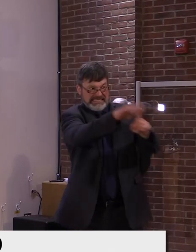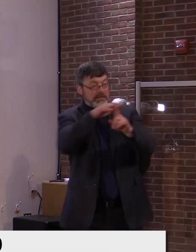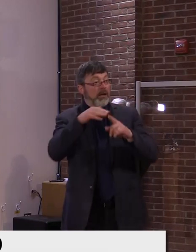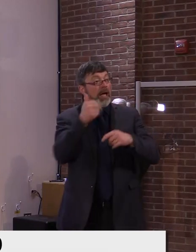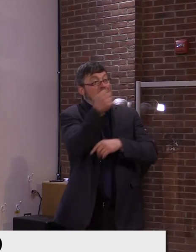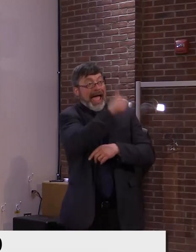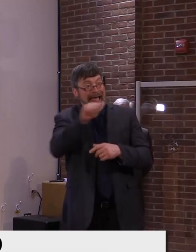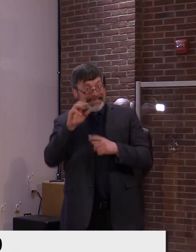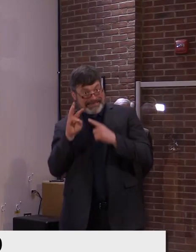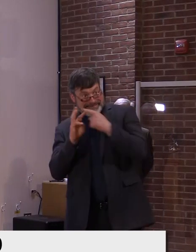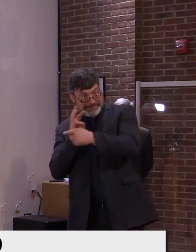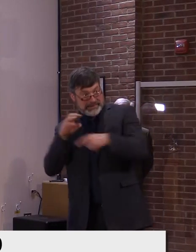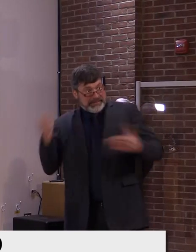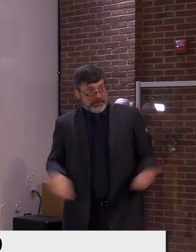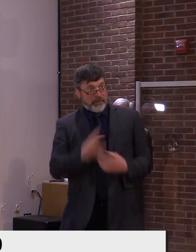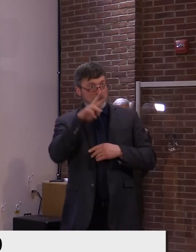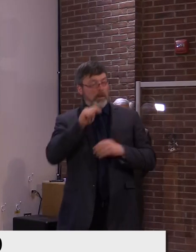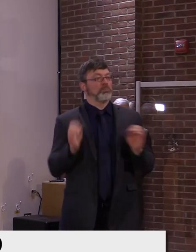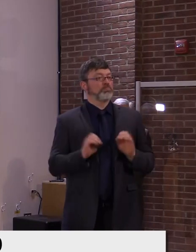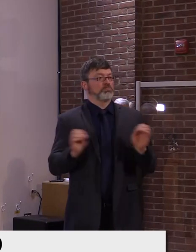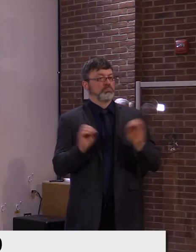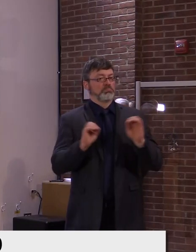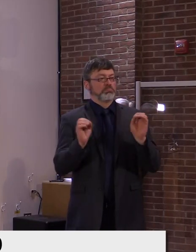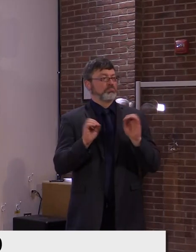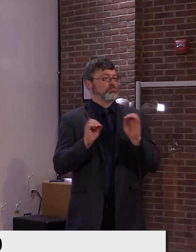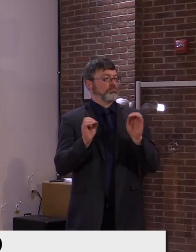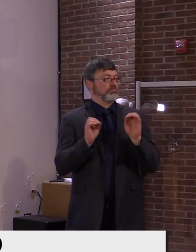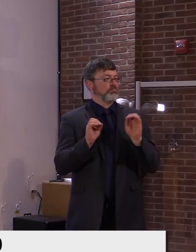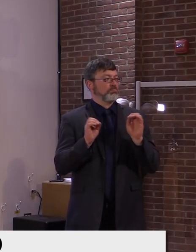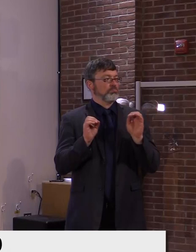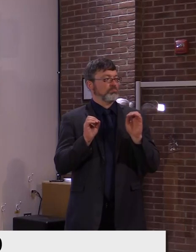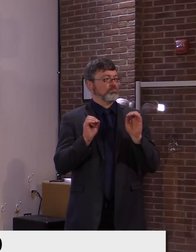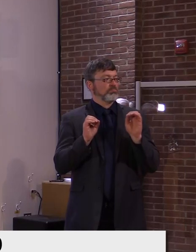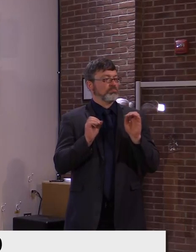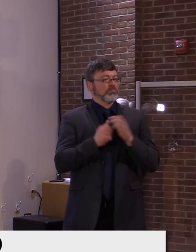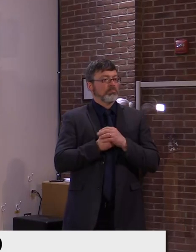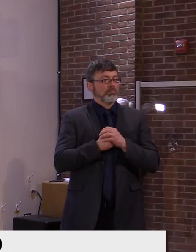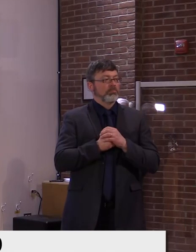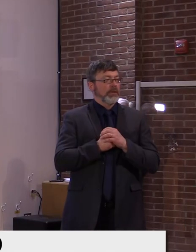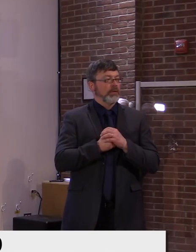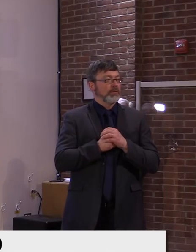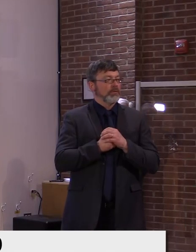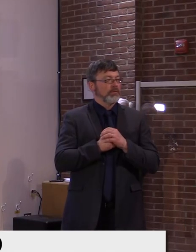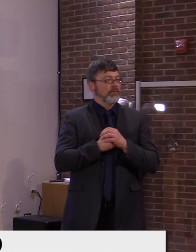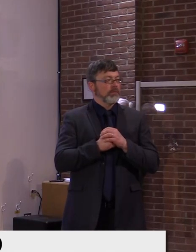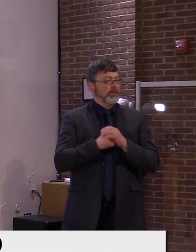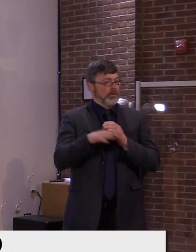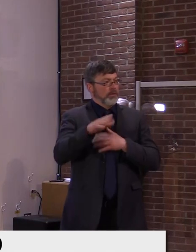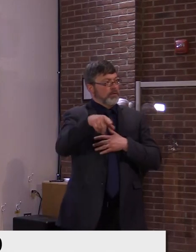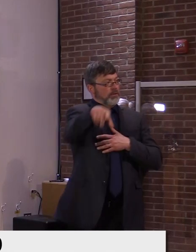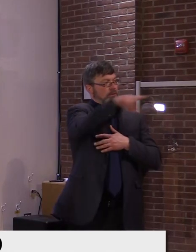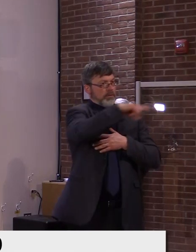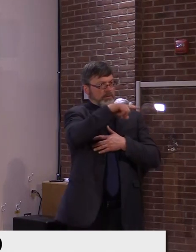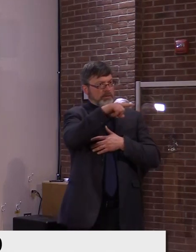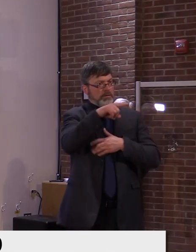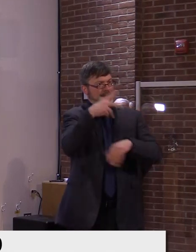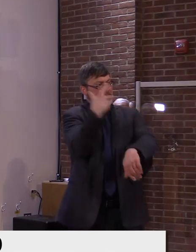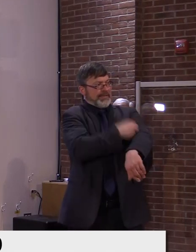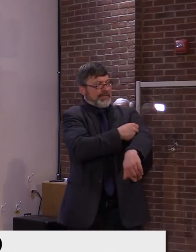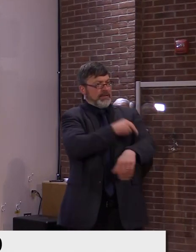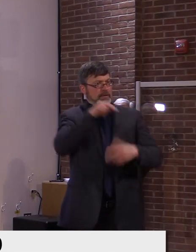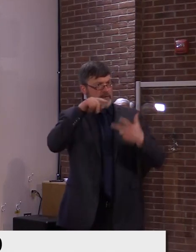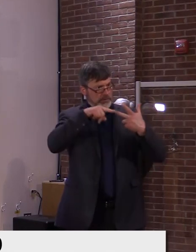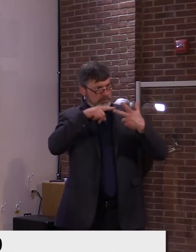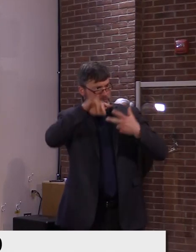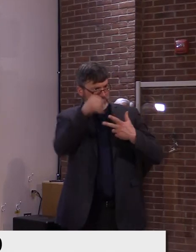J&J. Now, for Vermonters who are concerned, there's really 3 time frames